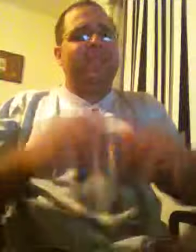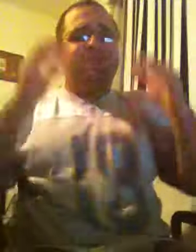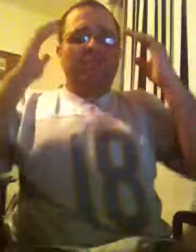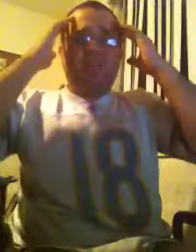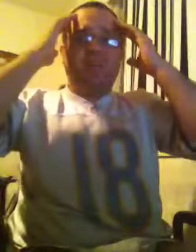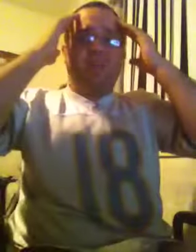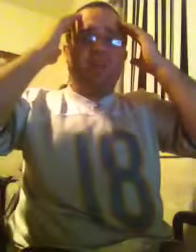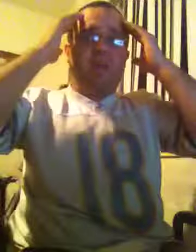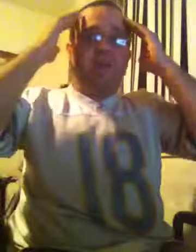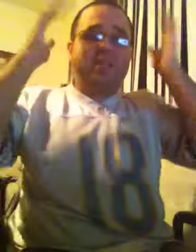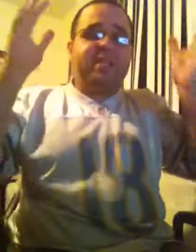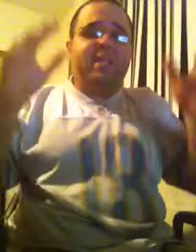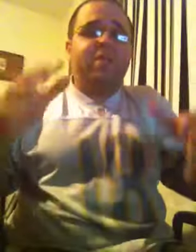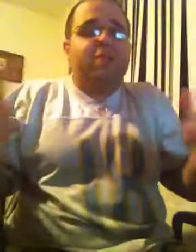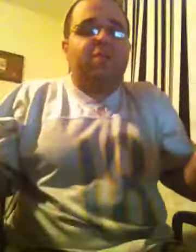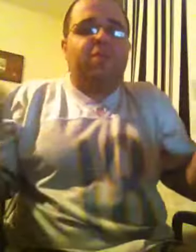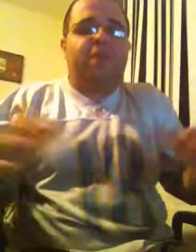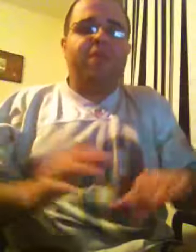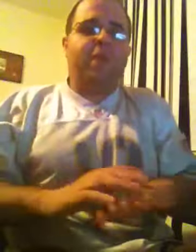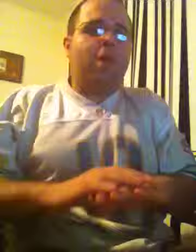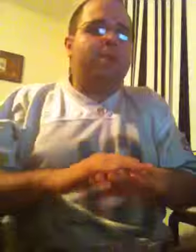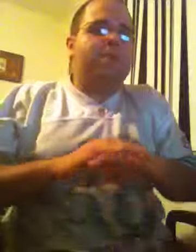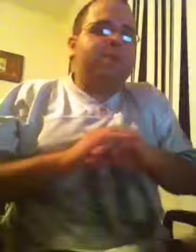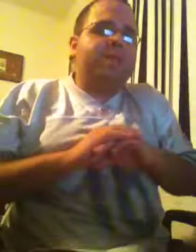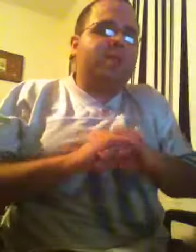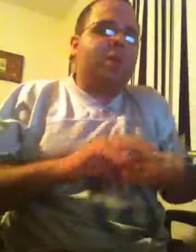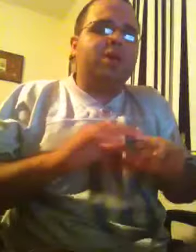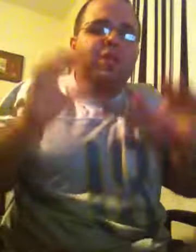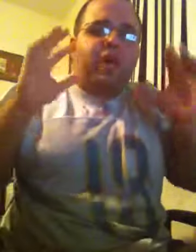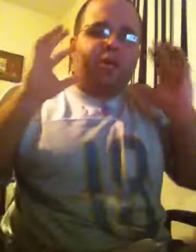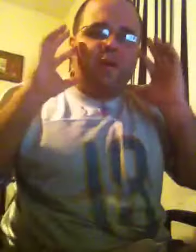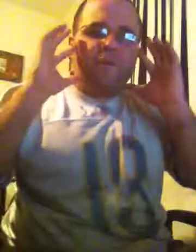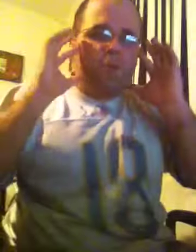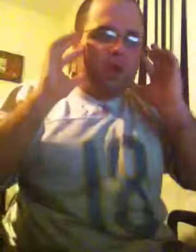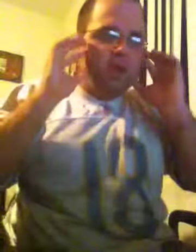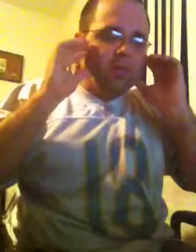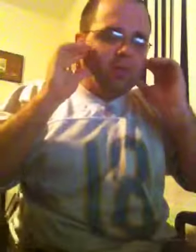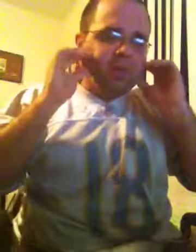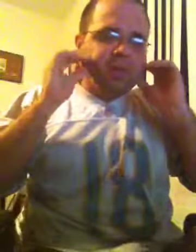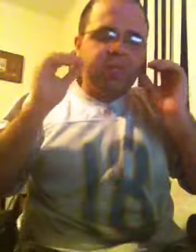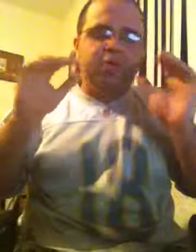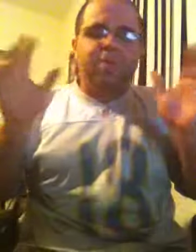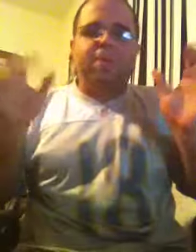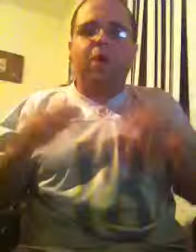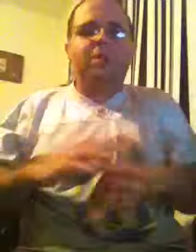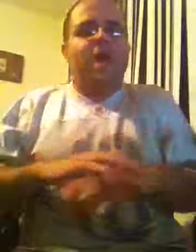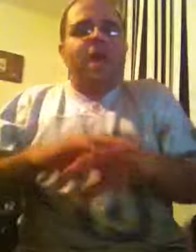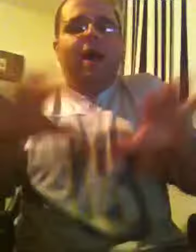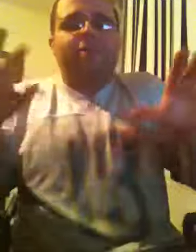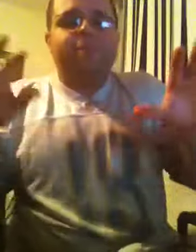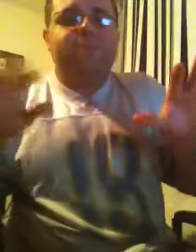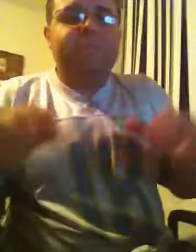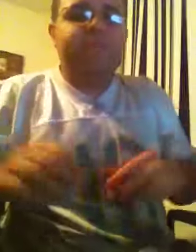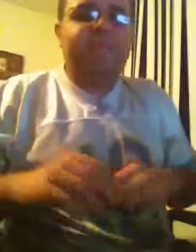was like, I had to sit down because I almost fell down. I'm lost. Oh, that phone call almost made me lose my balls.